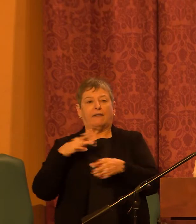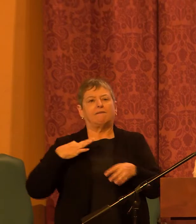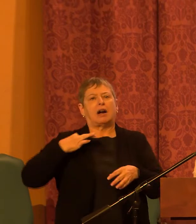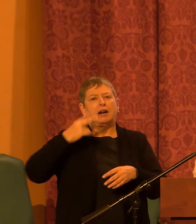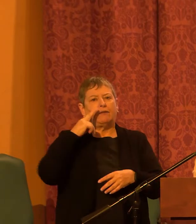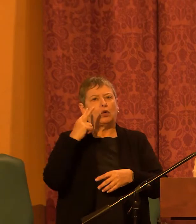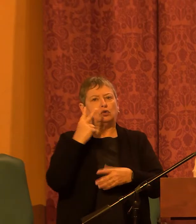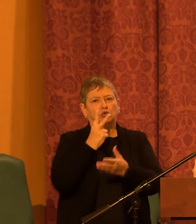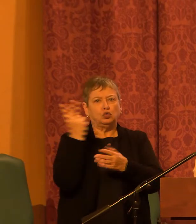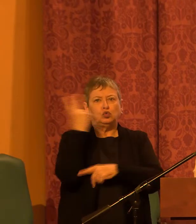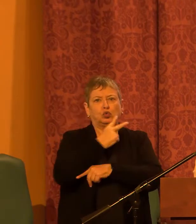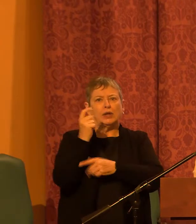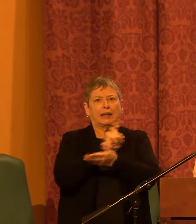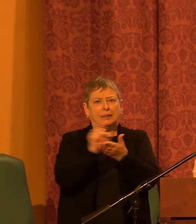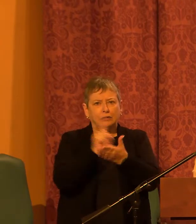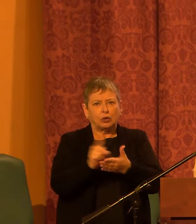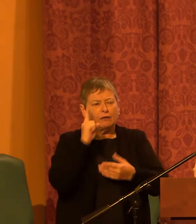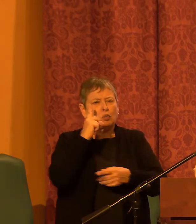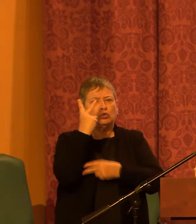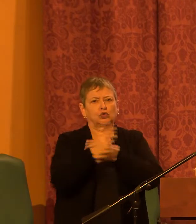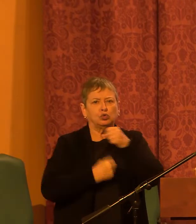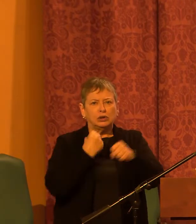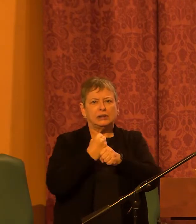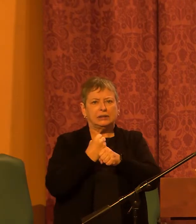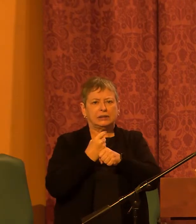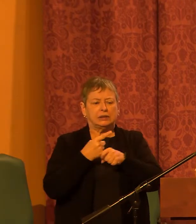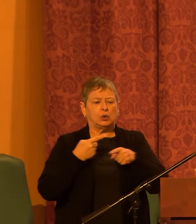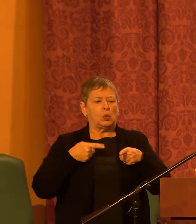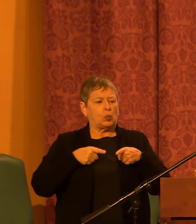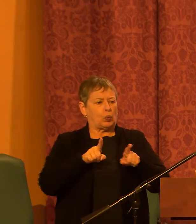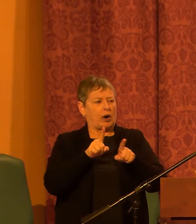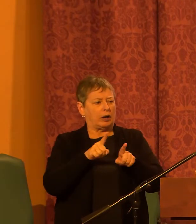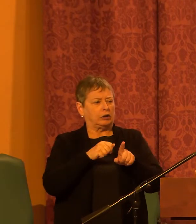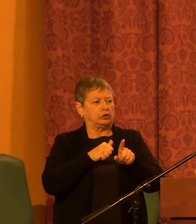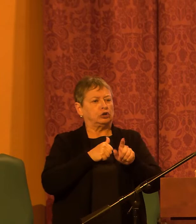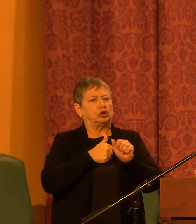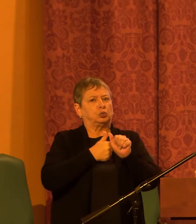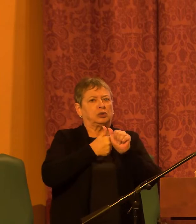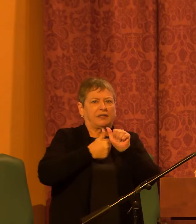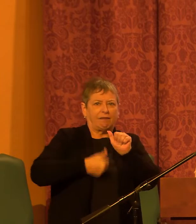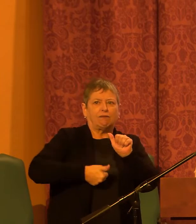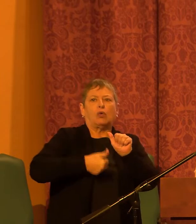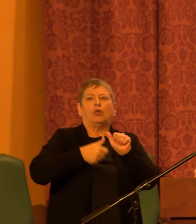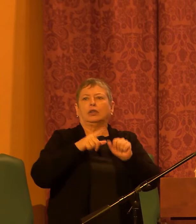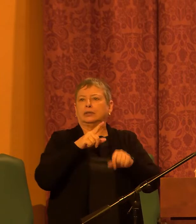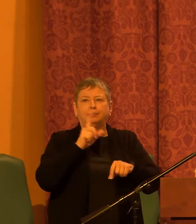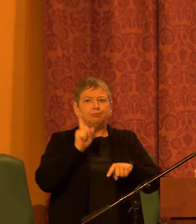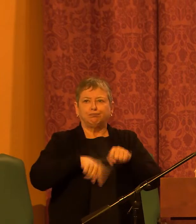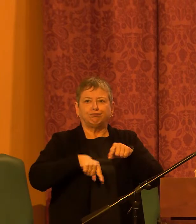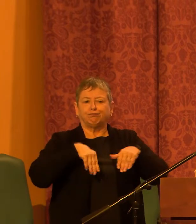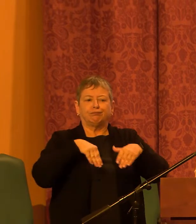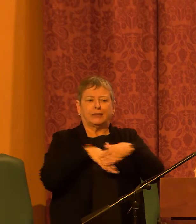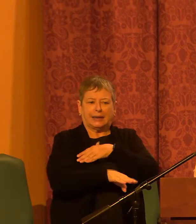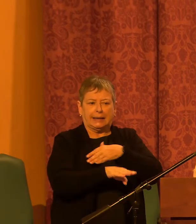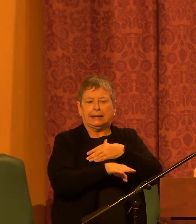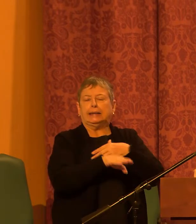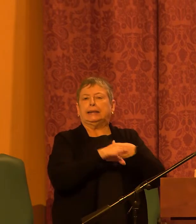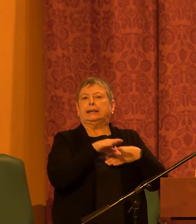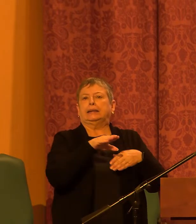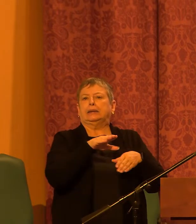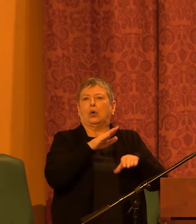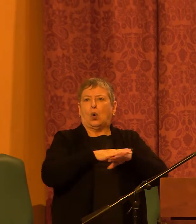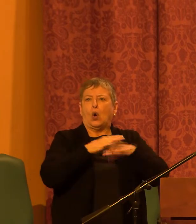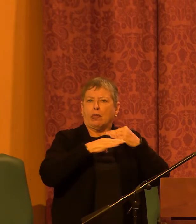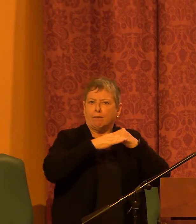2 years while she was kept from being on the floor itself. She was always in the background. She has